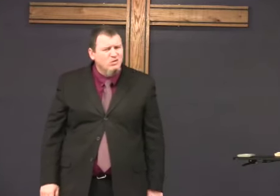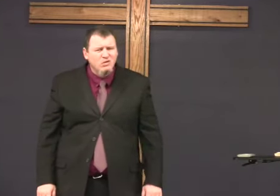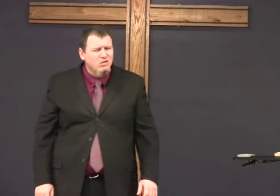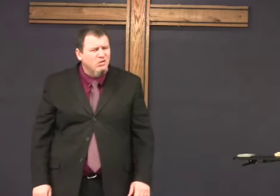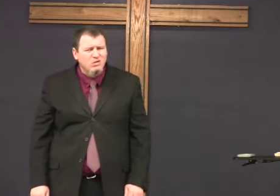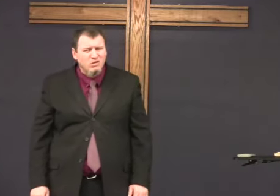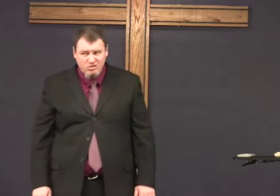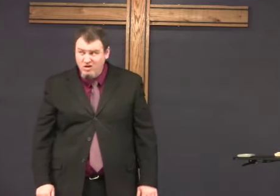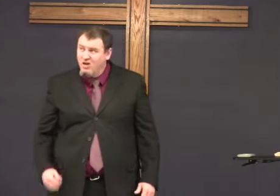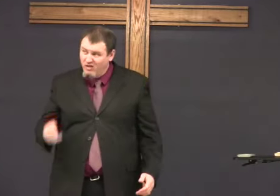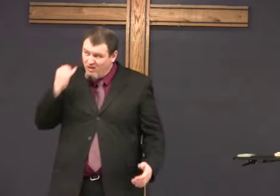that.